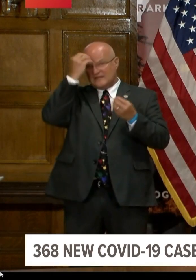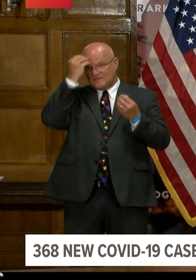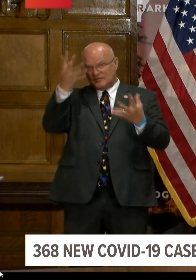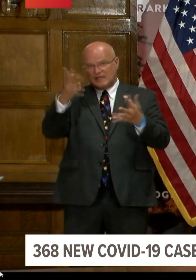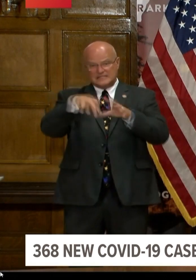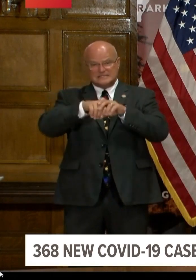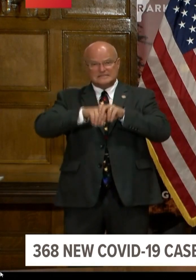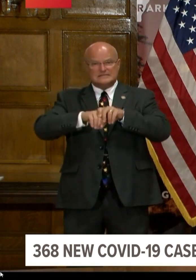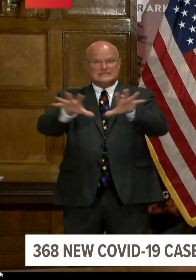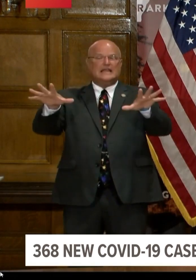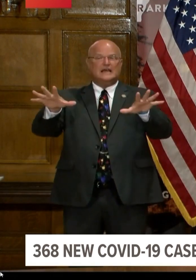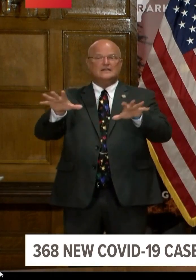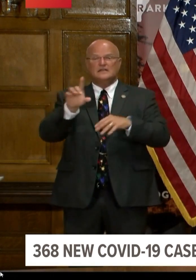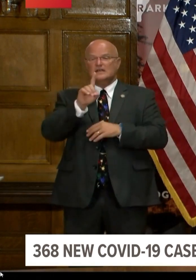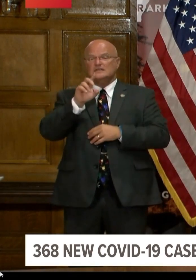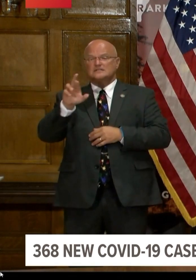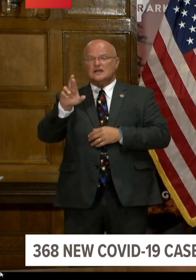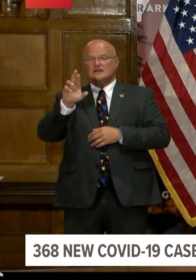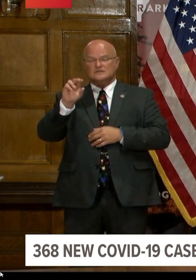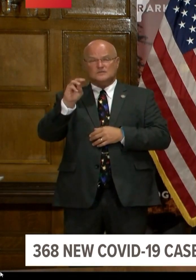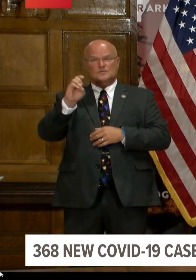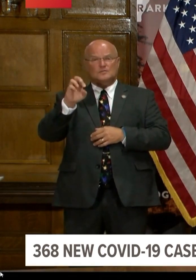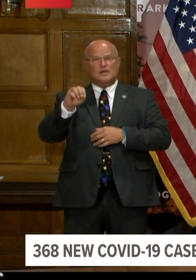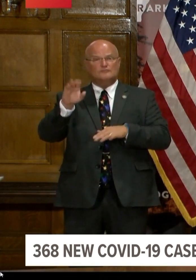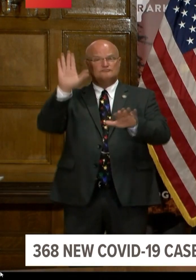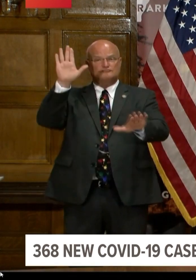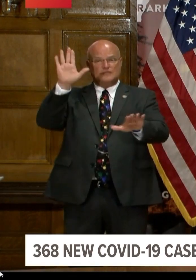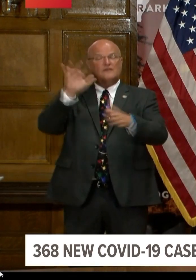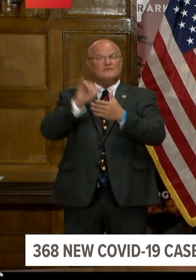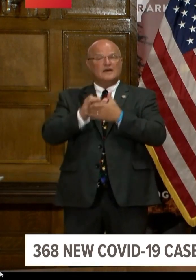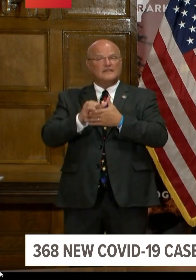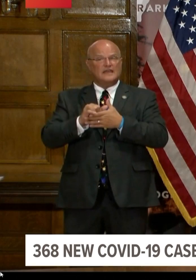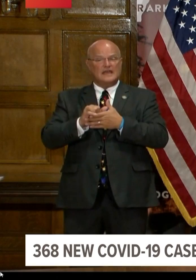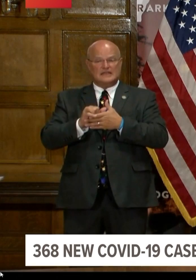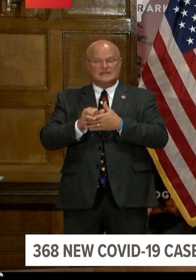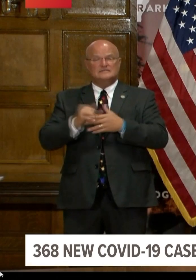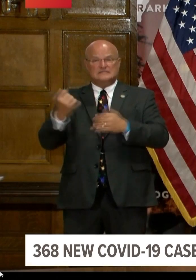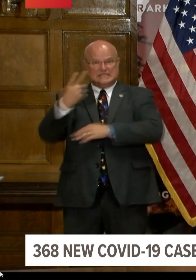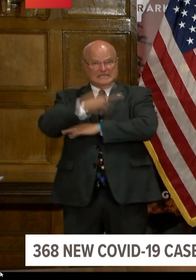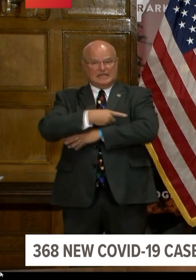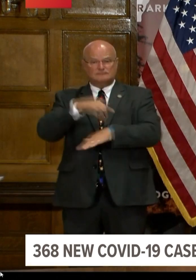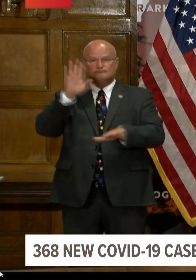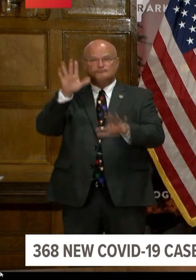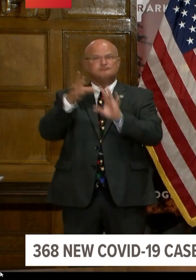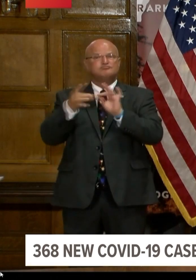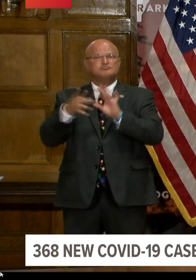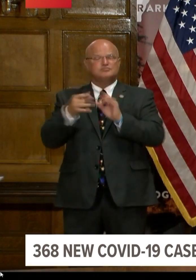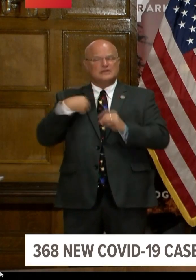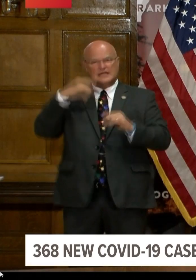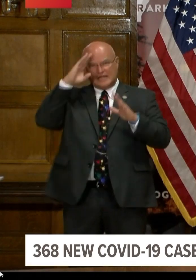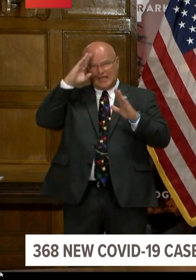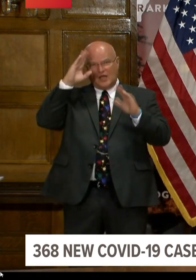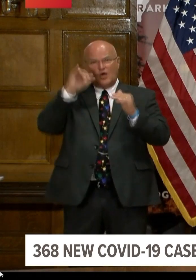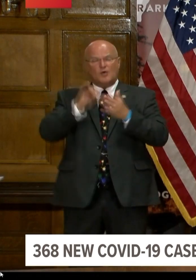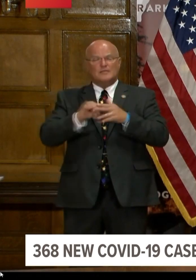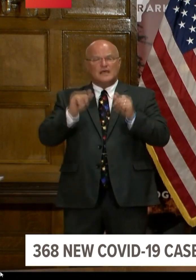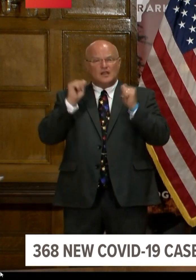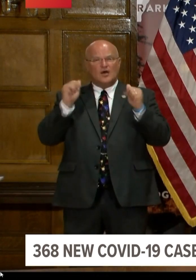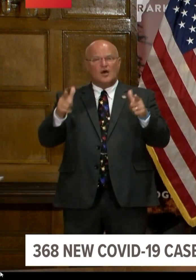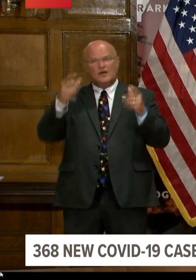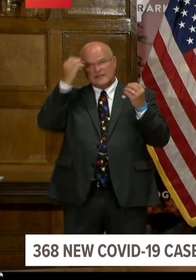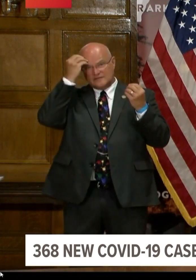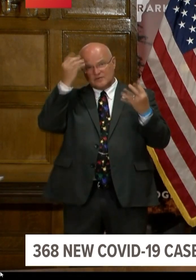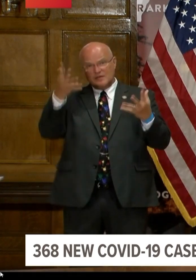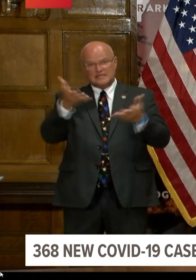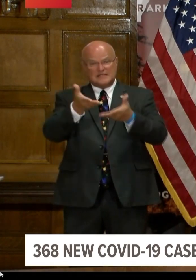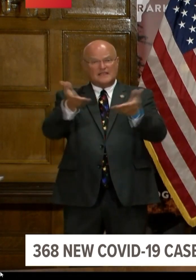information out. So Dr. Romero testified at that hearing today, and so I hope that all the